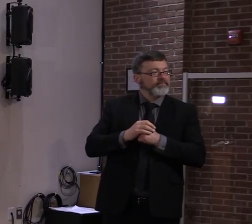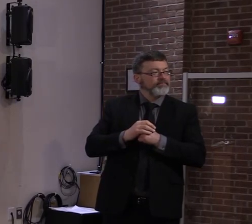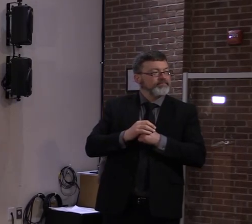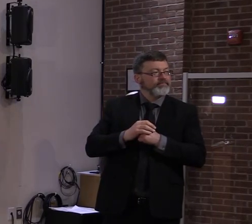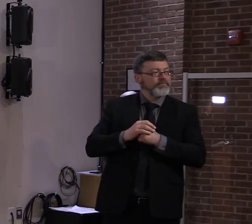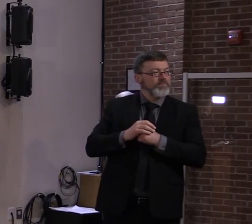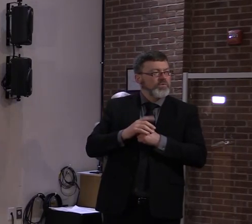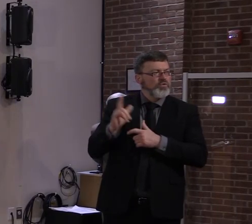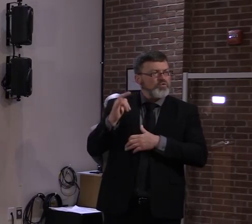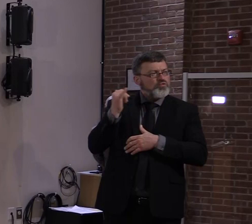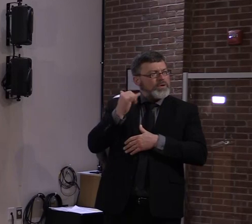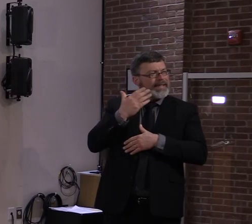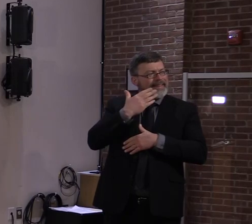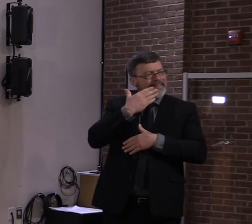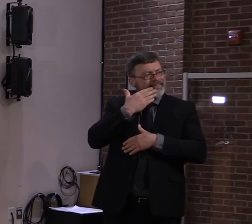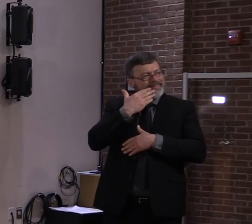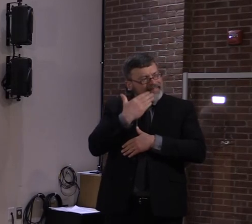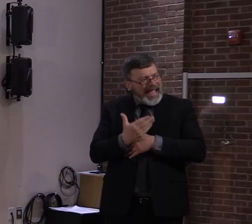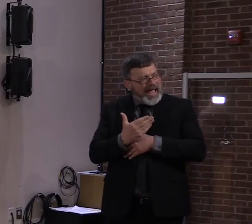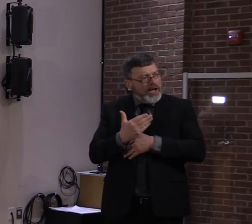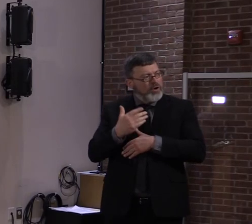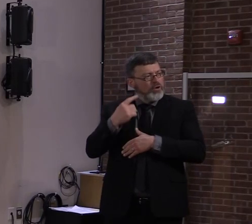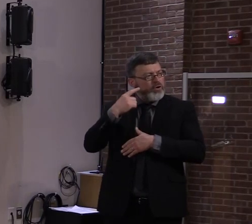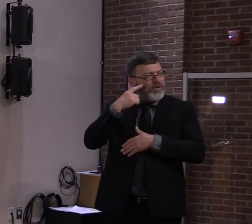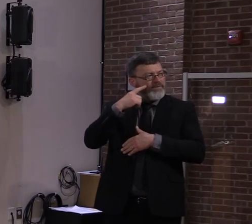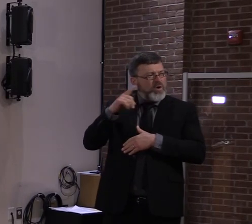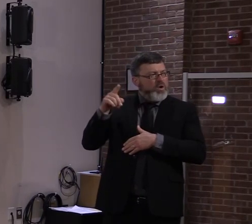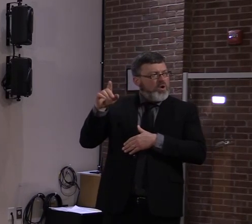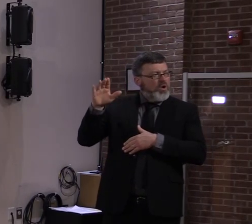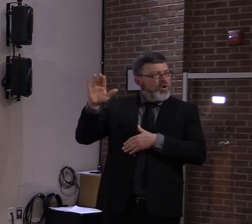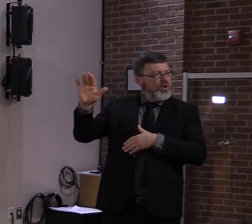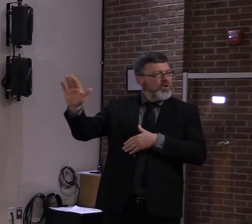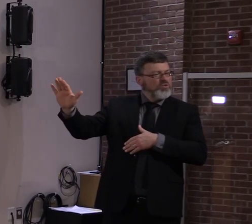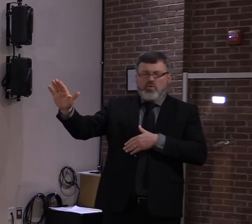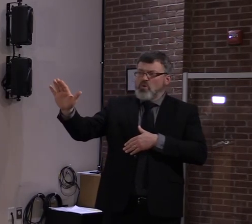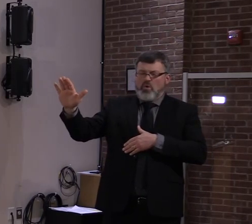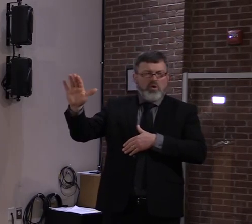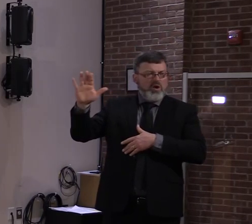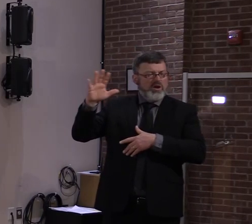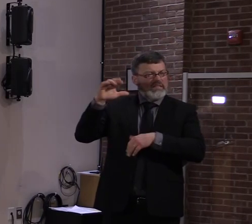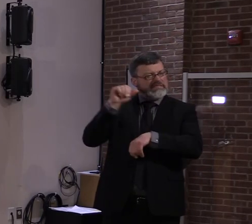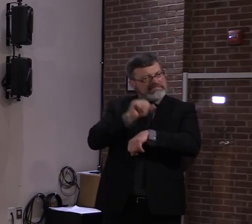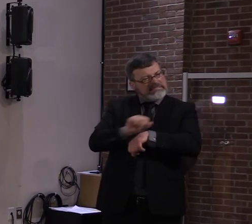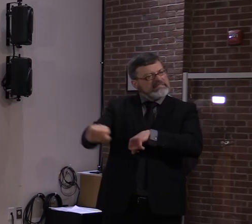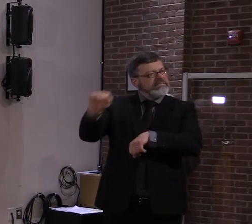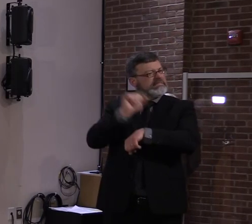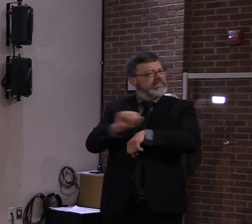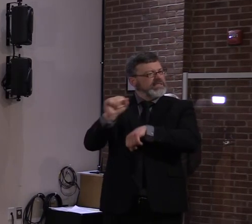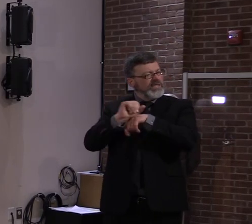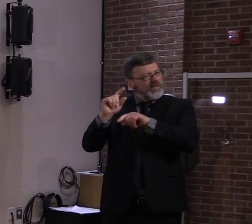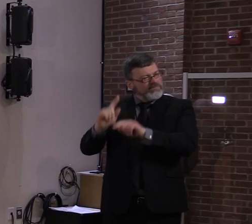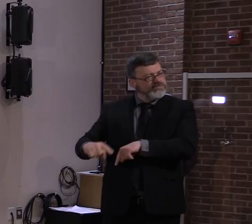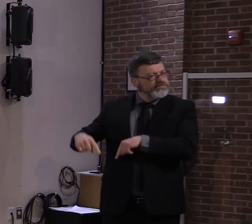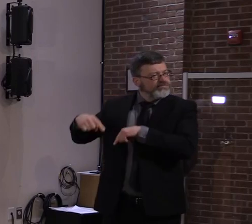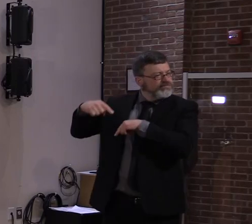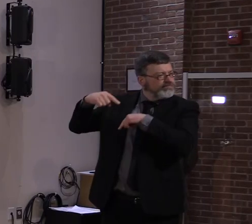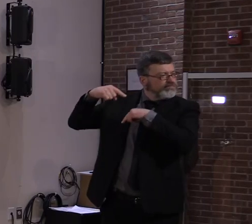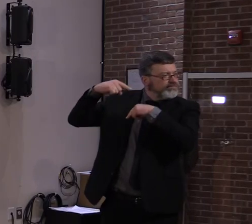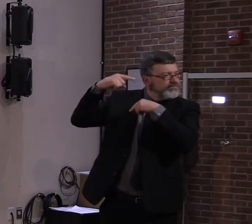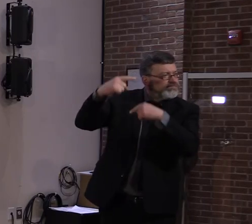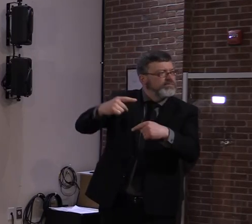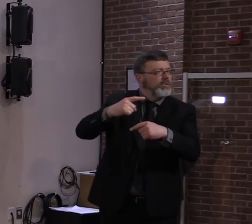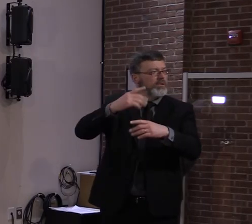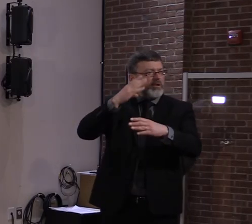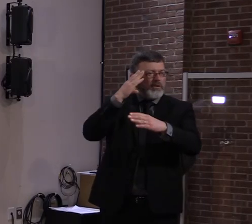the outstanding job you have done in protecting Vermont. We have learned so much from these press conferences, and we